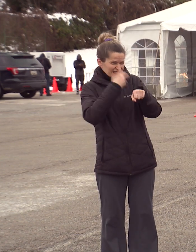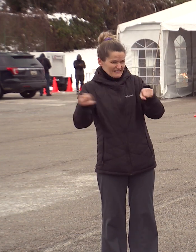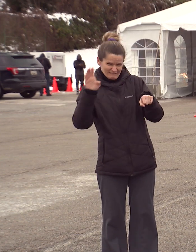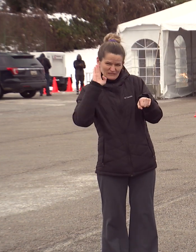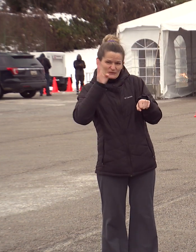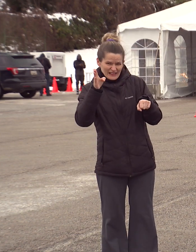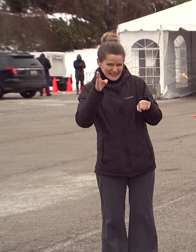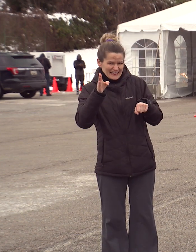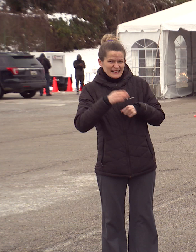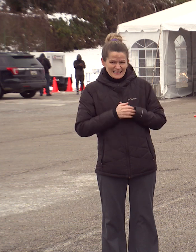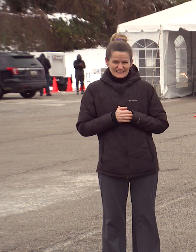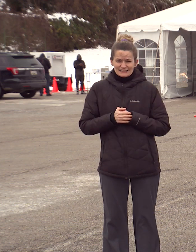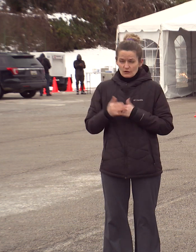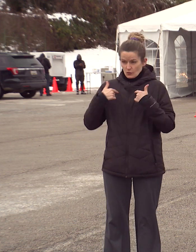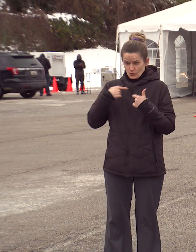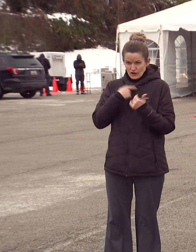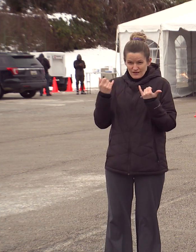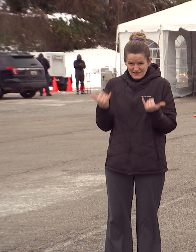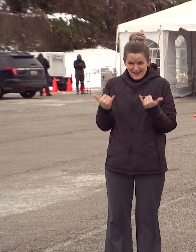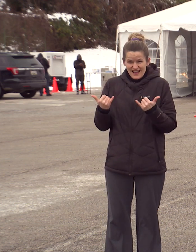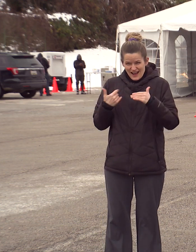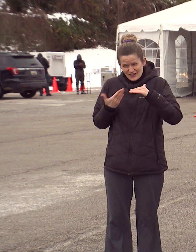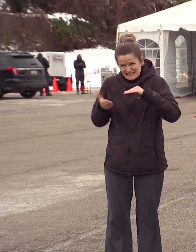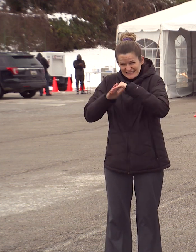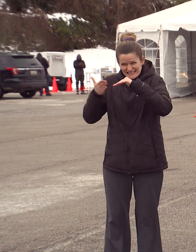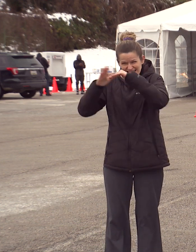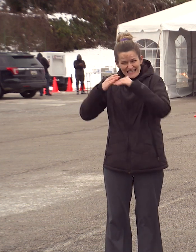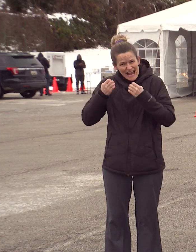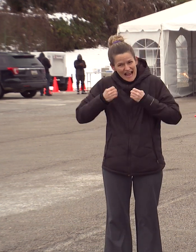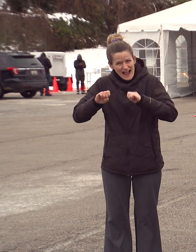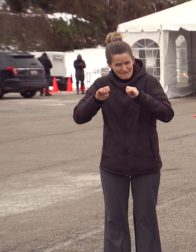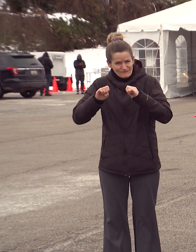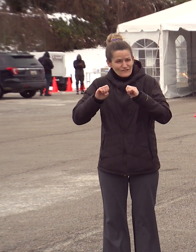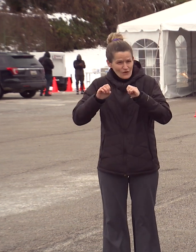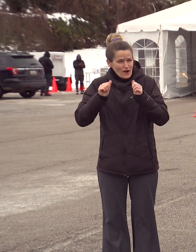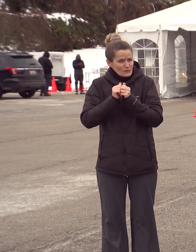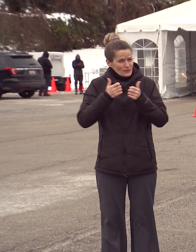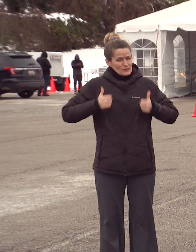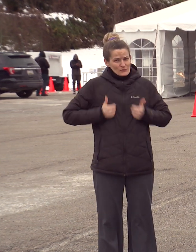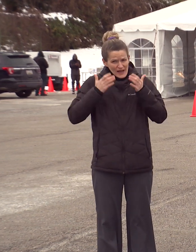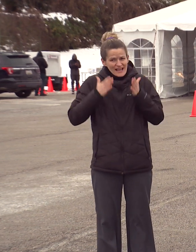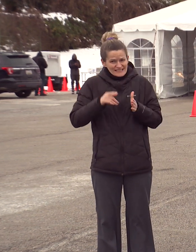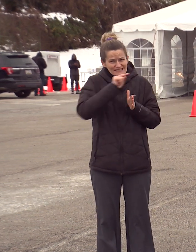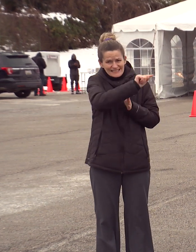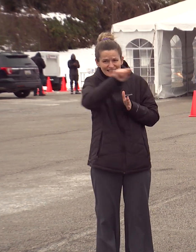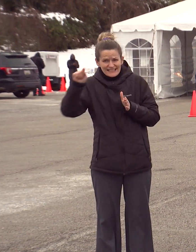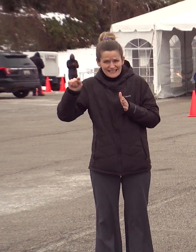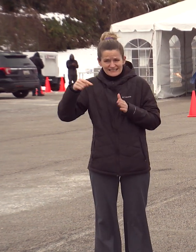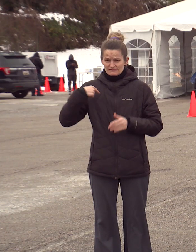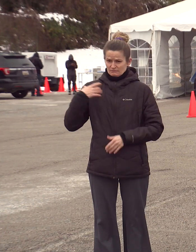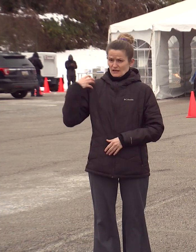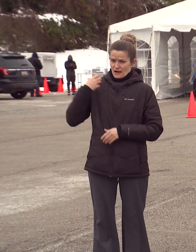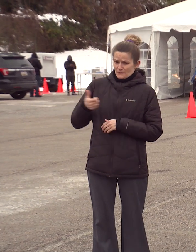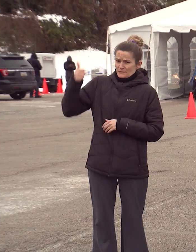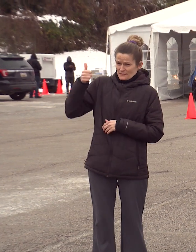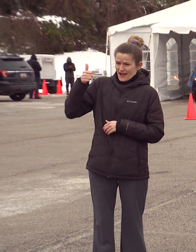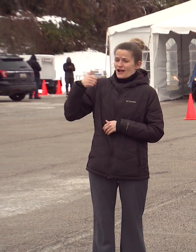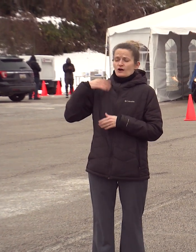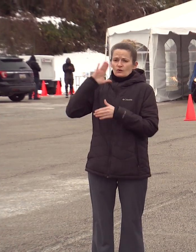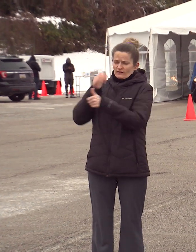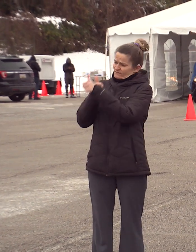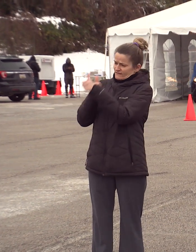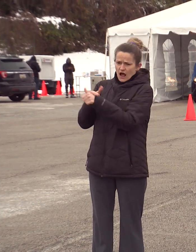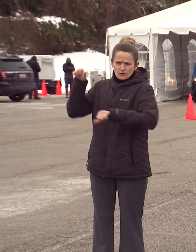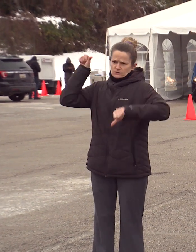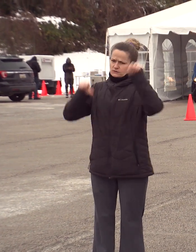our residents. And as your mayor in Baltimore, I will continue to follow the science and enact appropriate measures to slow the spread of